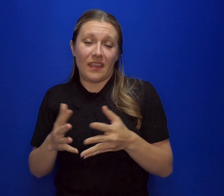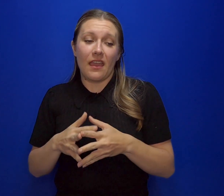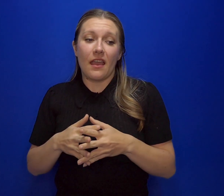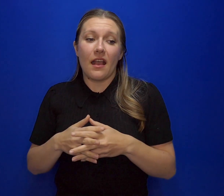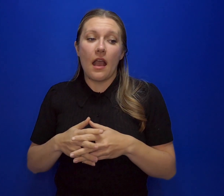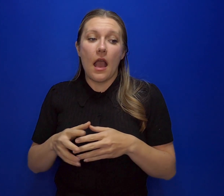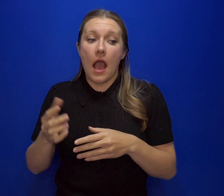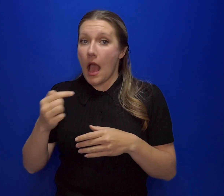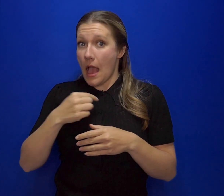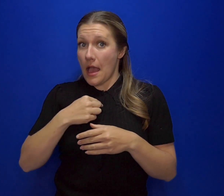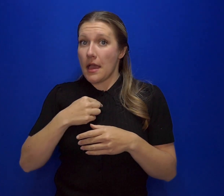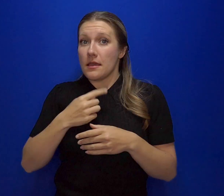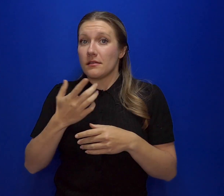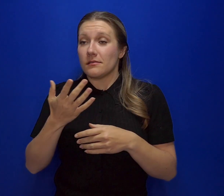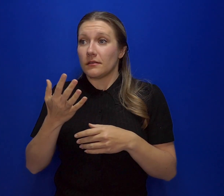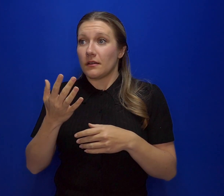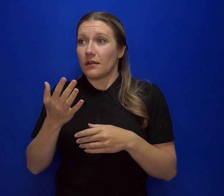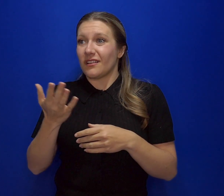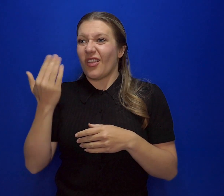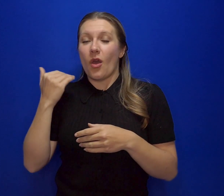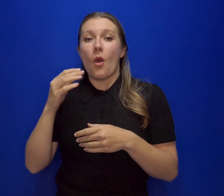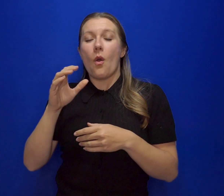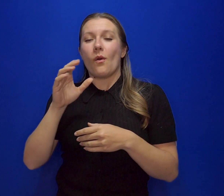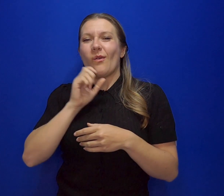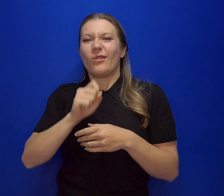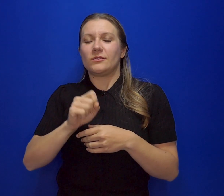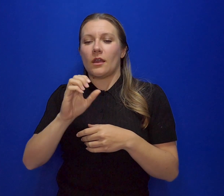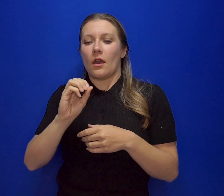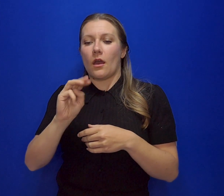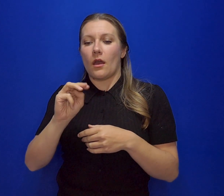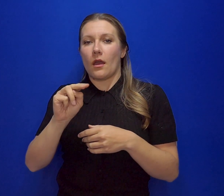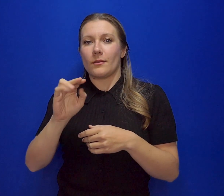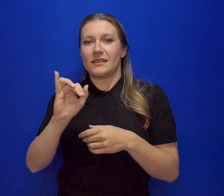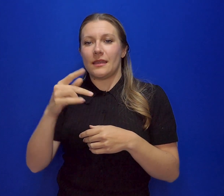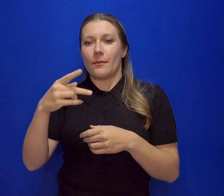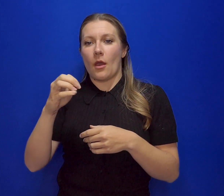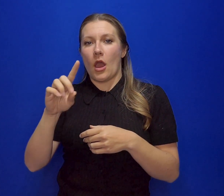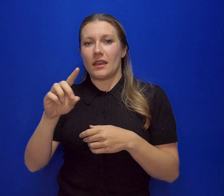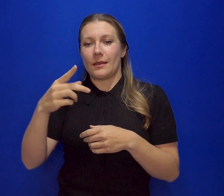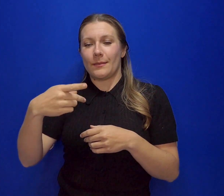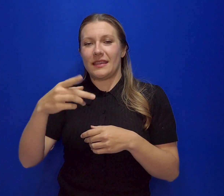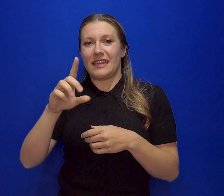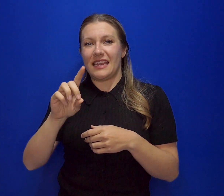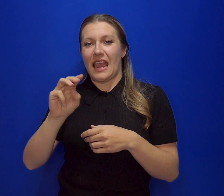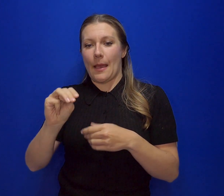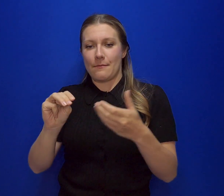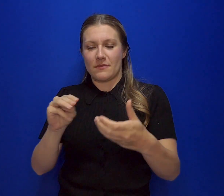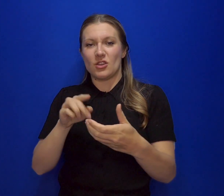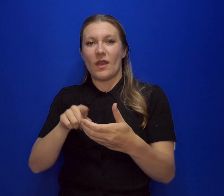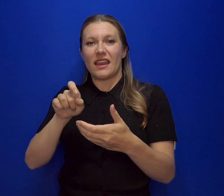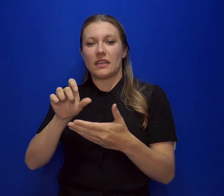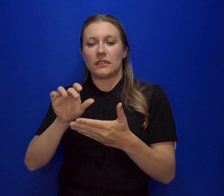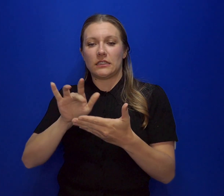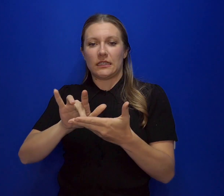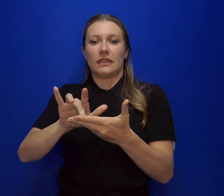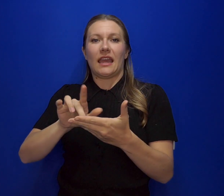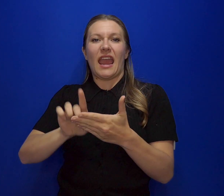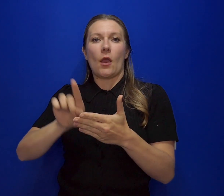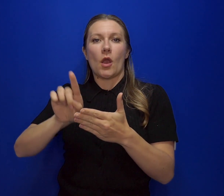I used to, on the old Omnipod PDM, you had to hold this arrow up to make the carb count go up. And, yes. and it